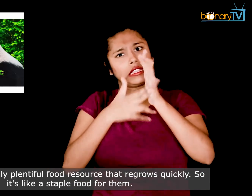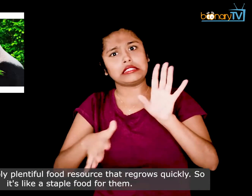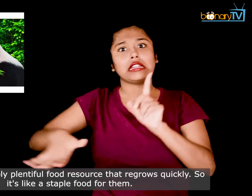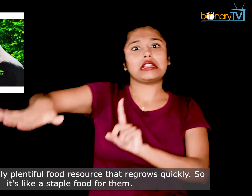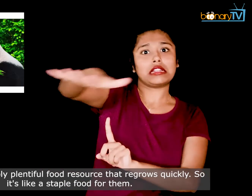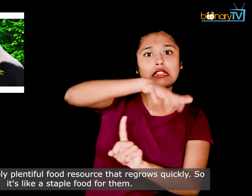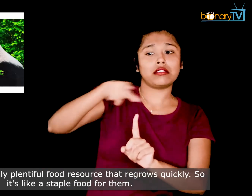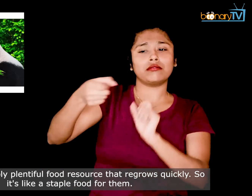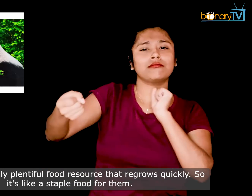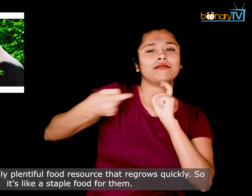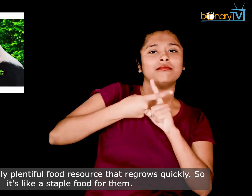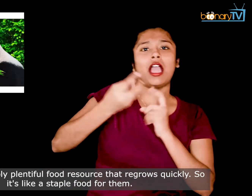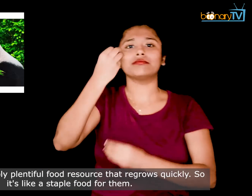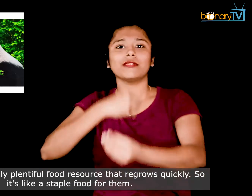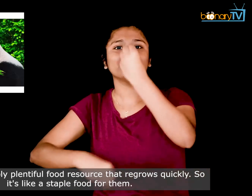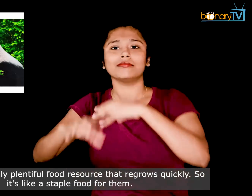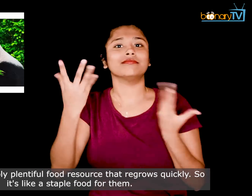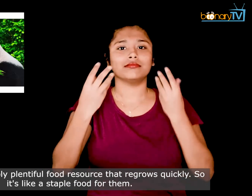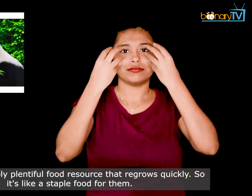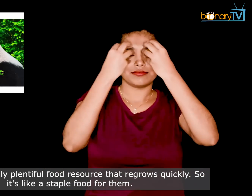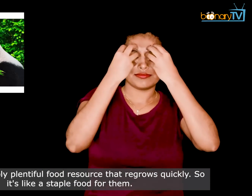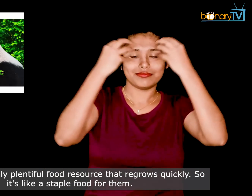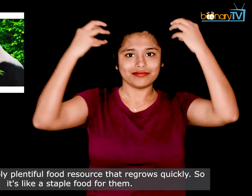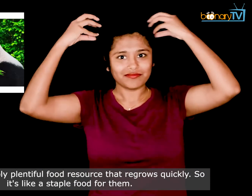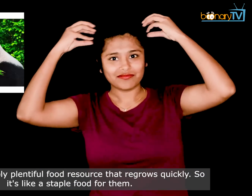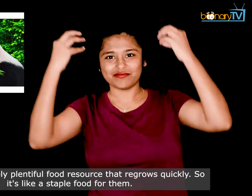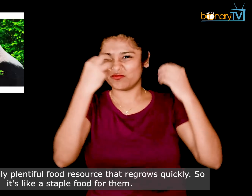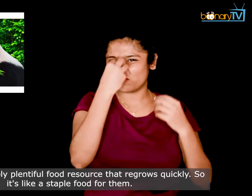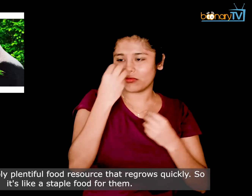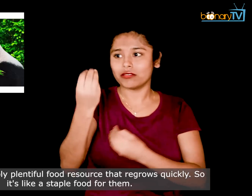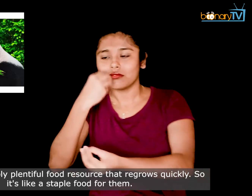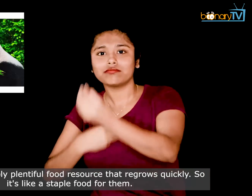quickly. So it's like a staple food for them.